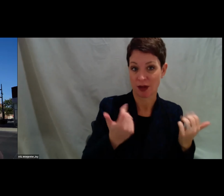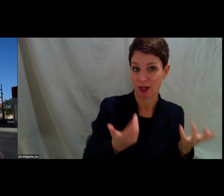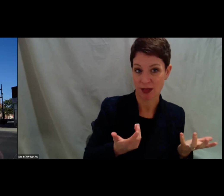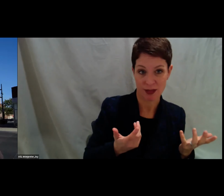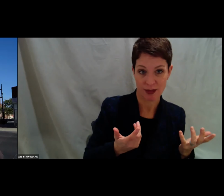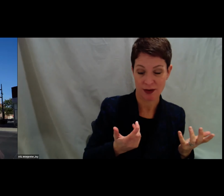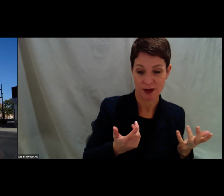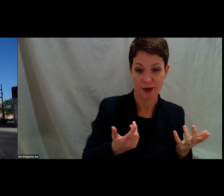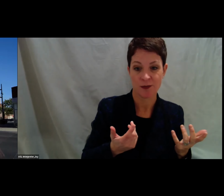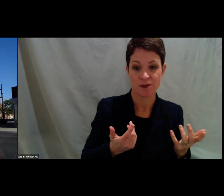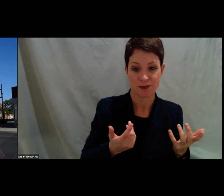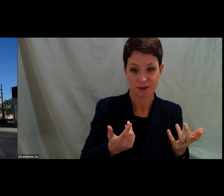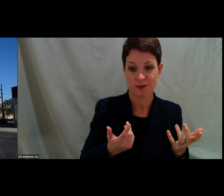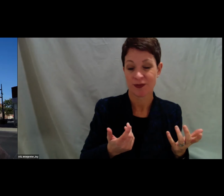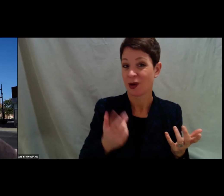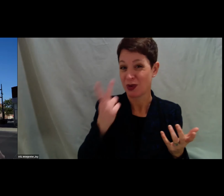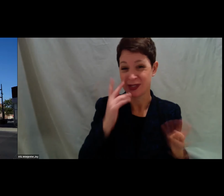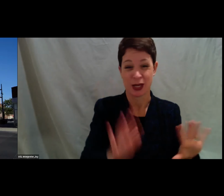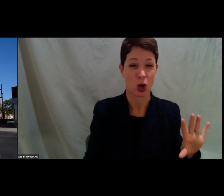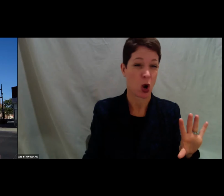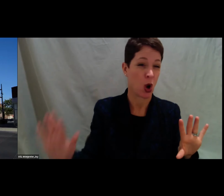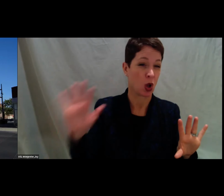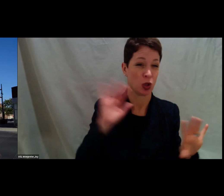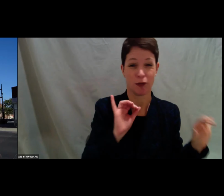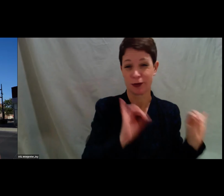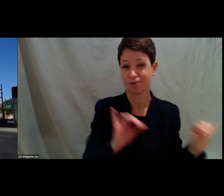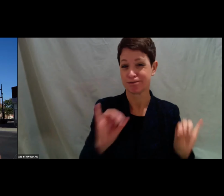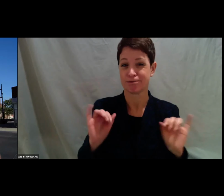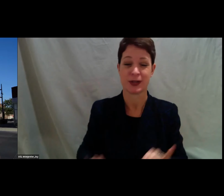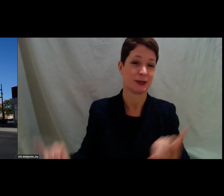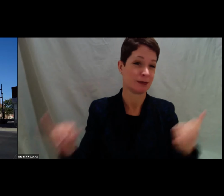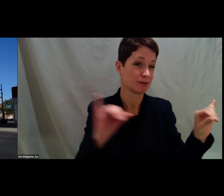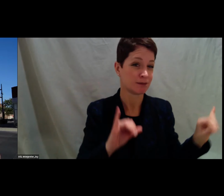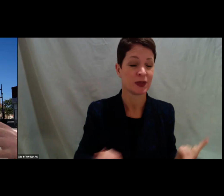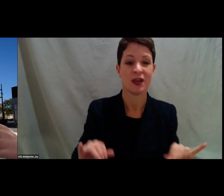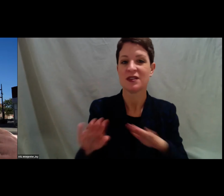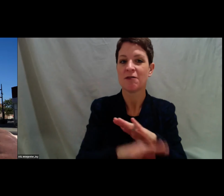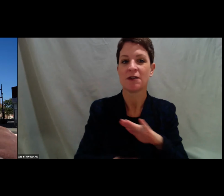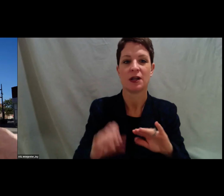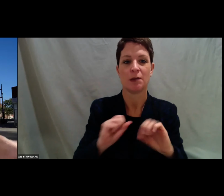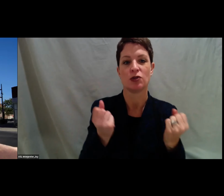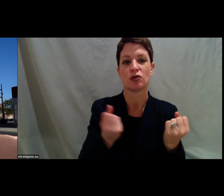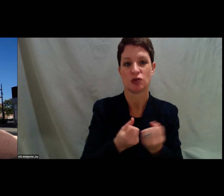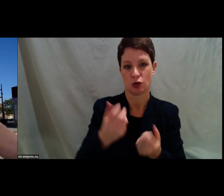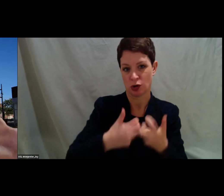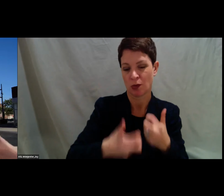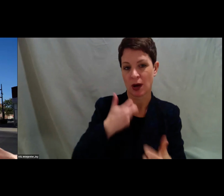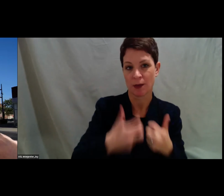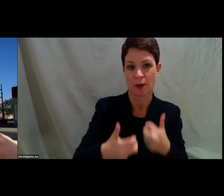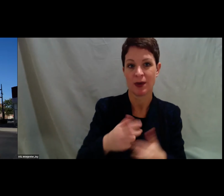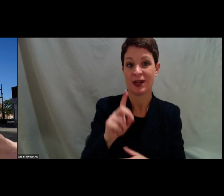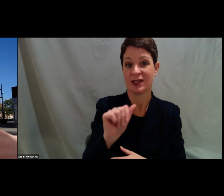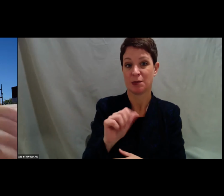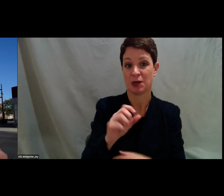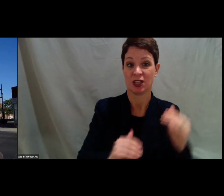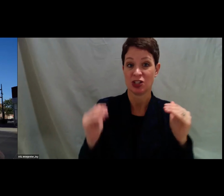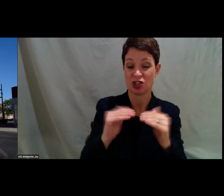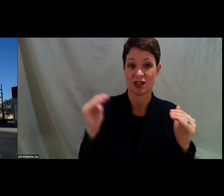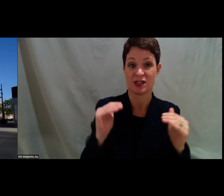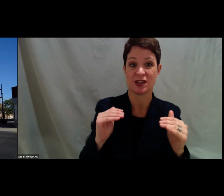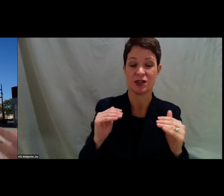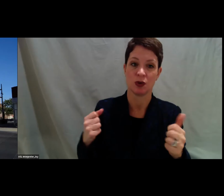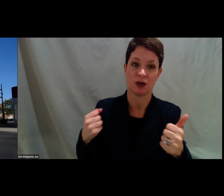this all over the place. And I think this is a fundamental social problem that movements for disability justice will run up